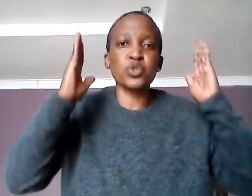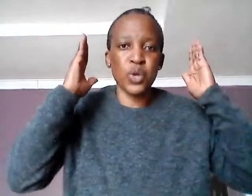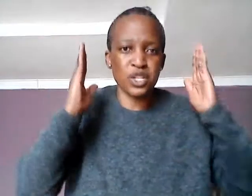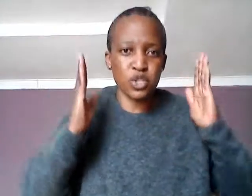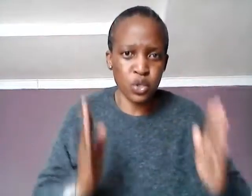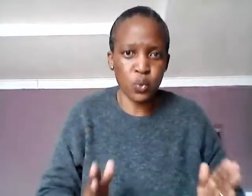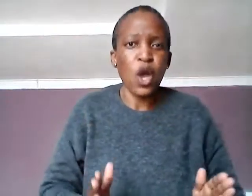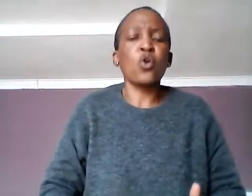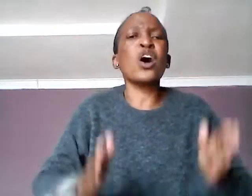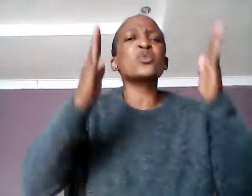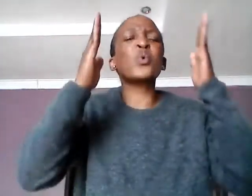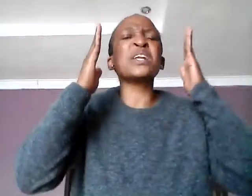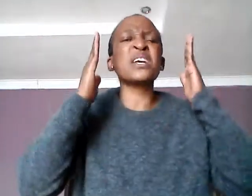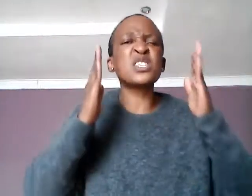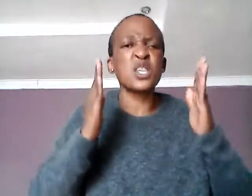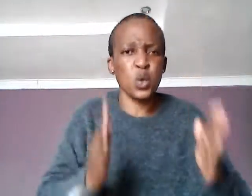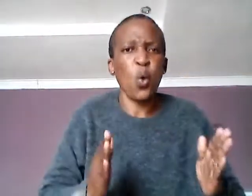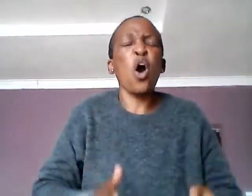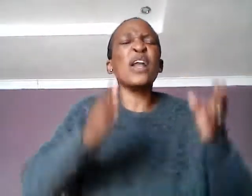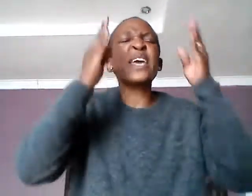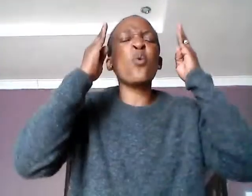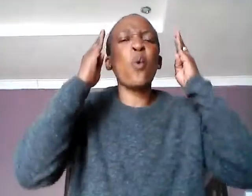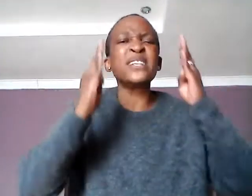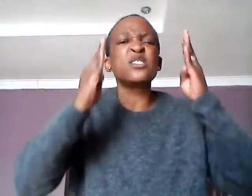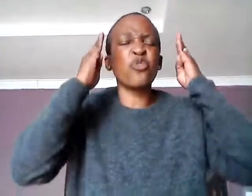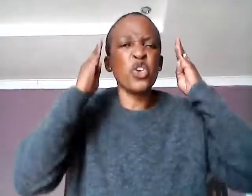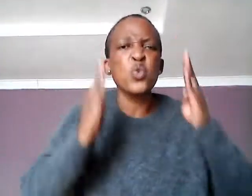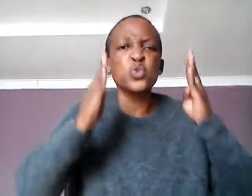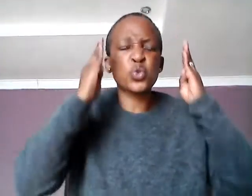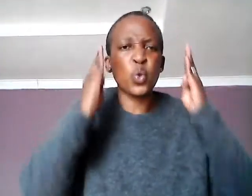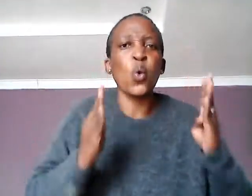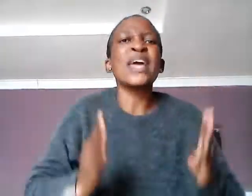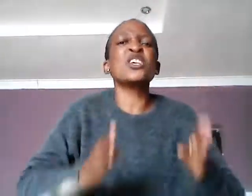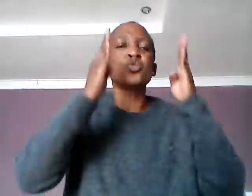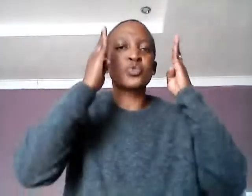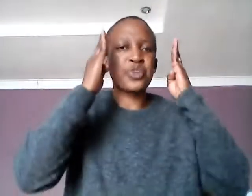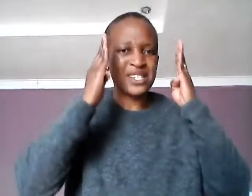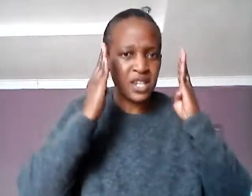rescue you. God will rescue you. All he wants for you to do is to trust him.